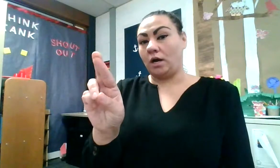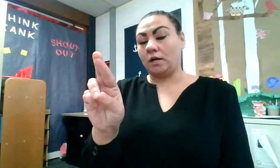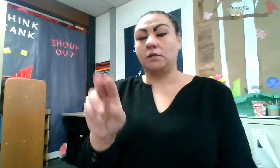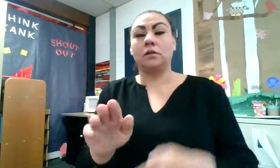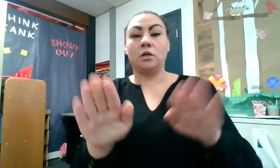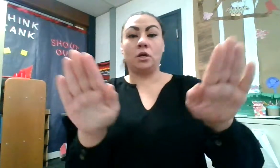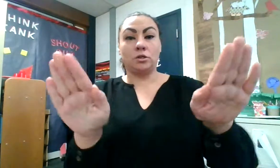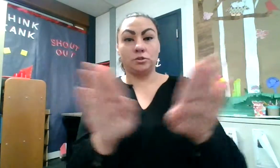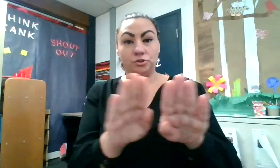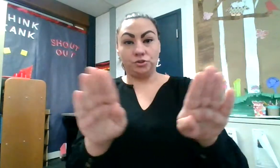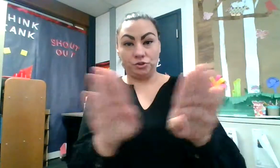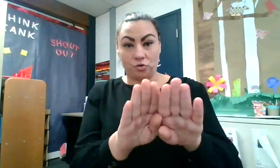D-O-O-R. Door.